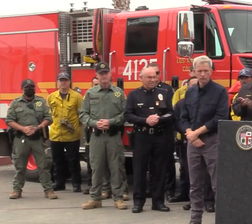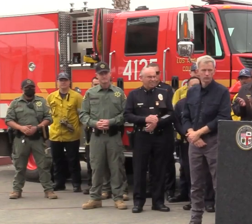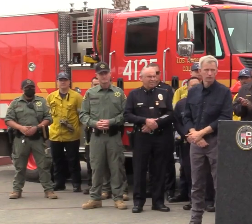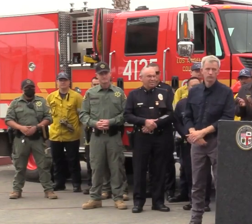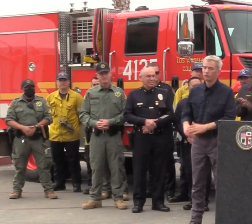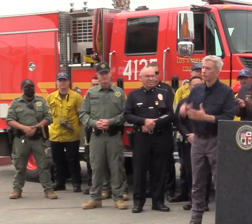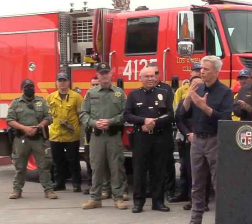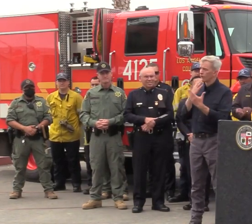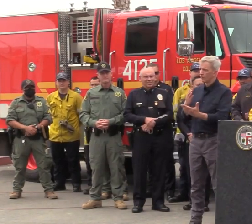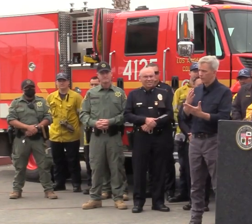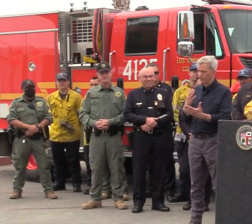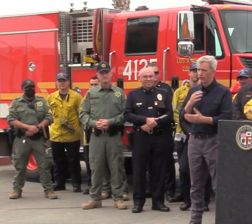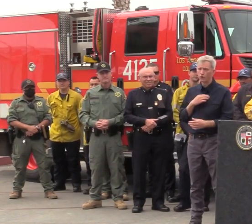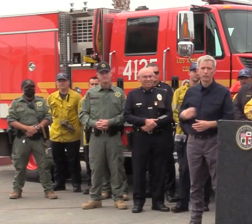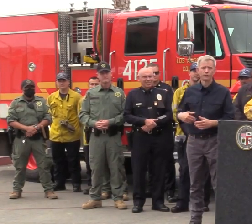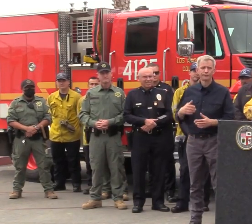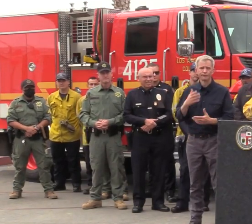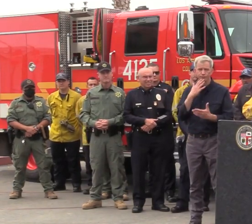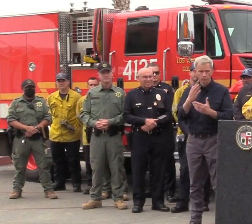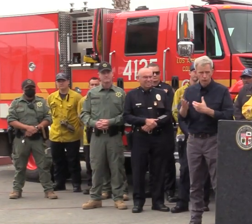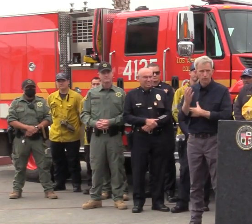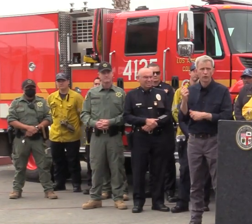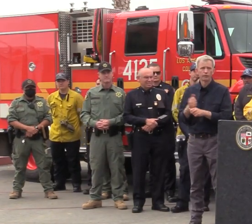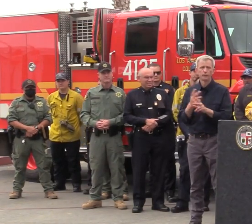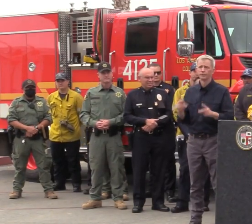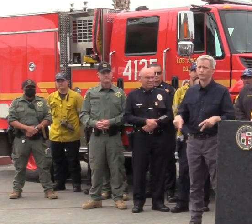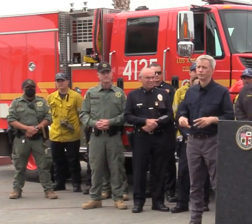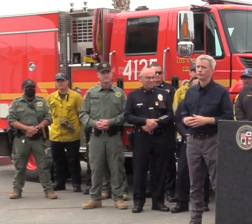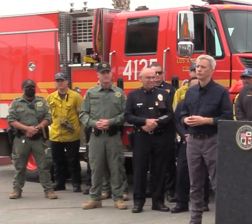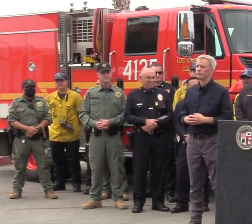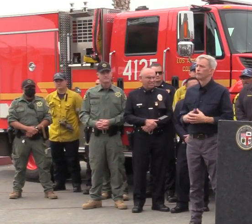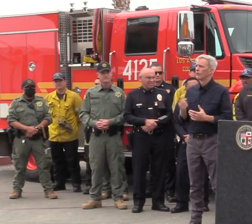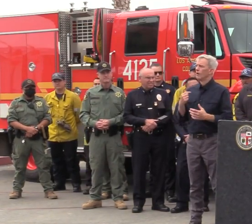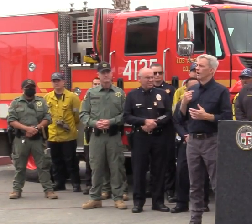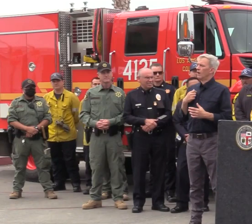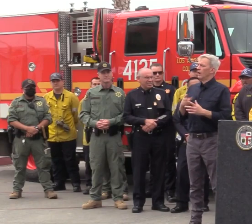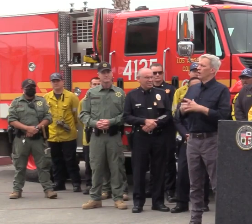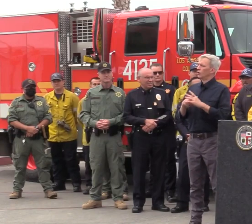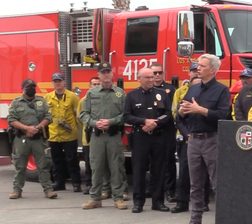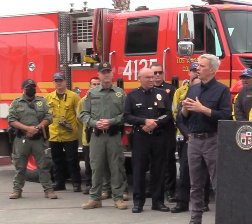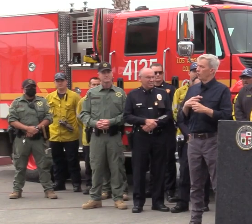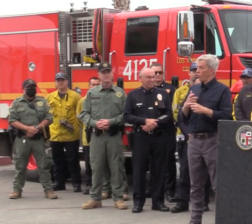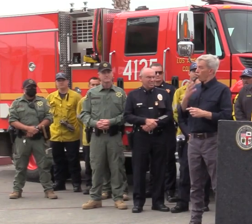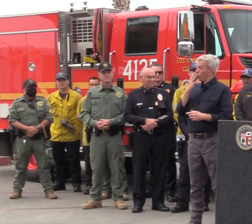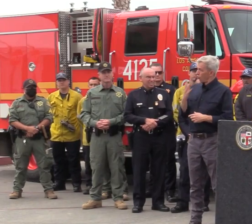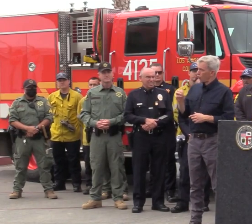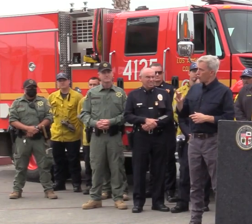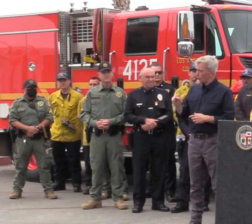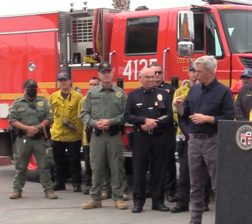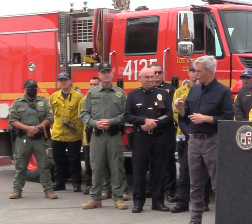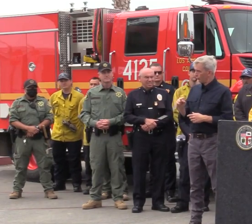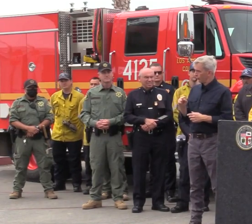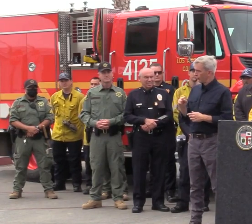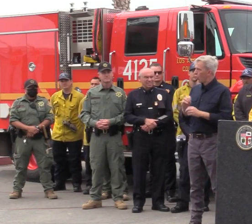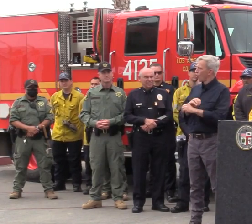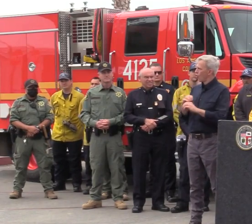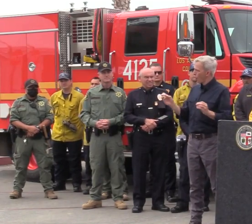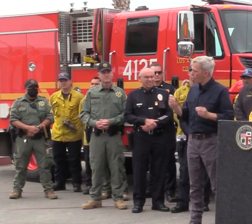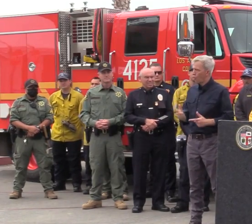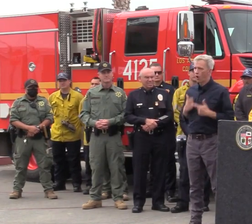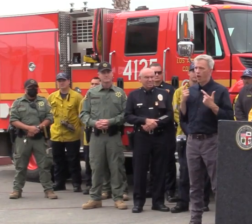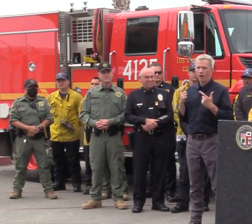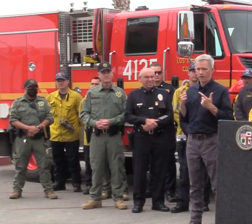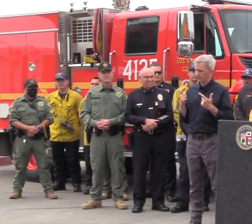Thank you, Mayor. Good morning, everybody. Let me start off with the positive news. No lives have been lost.